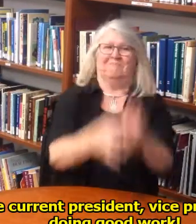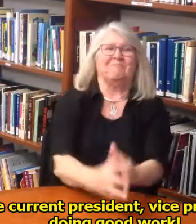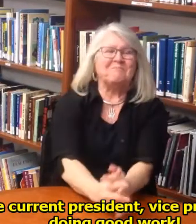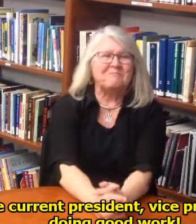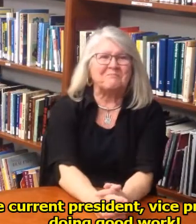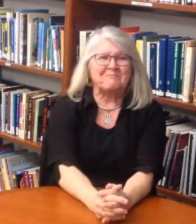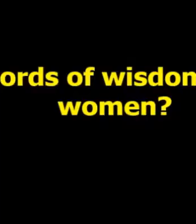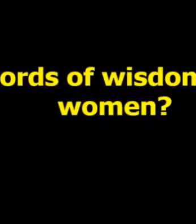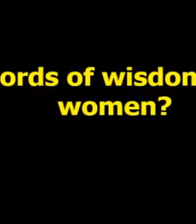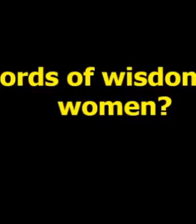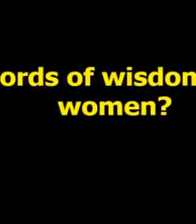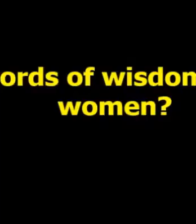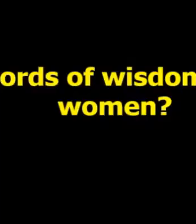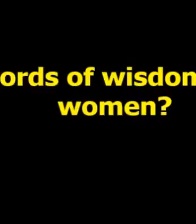president, everyone's doing good work.